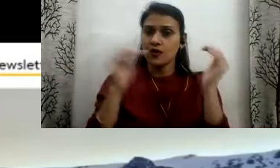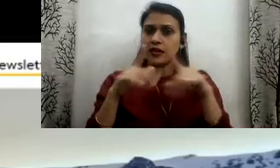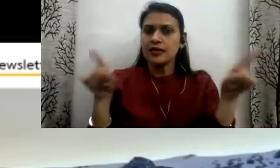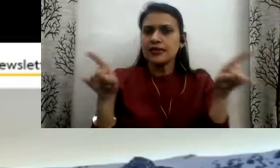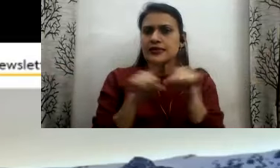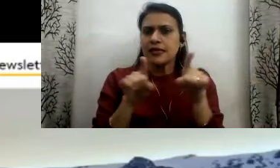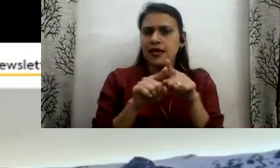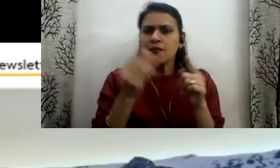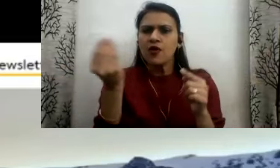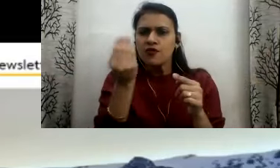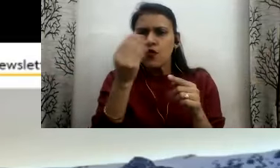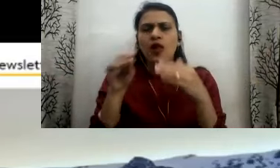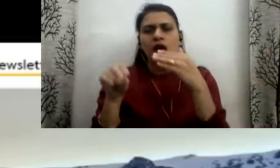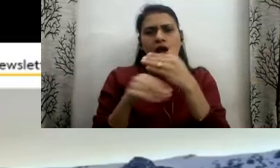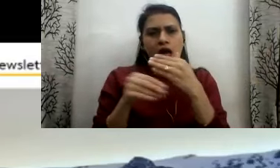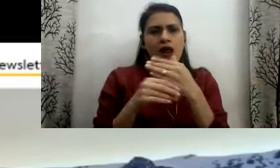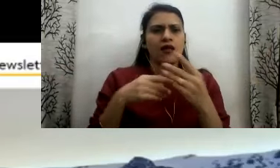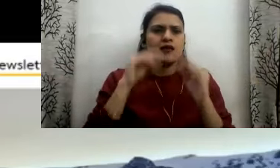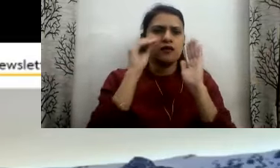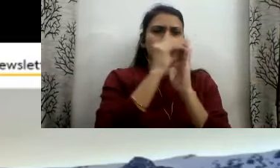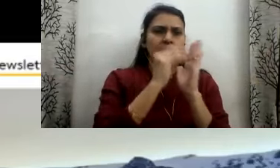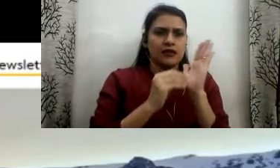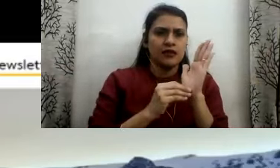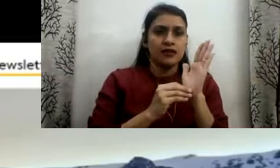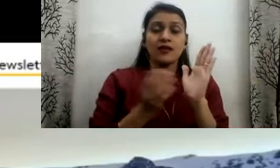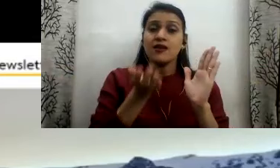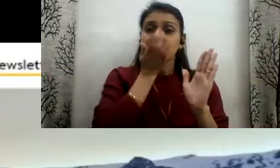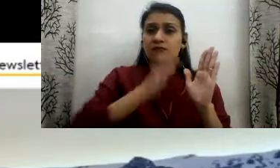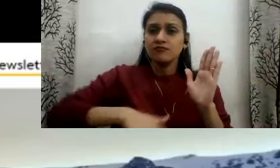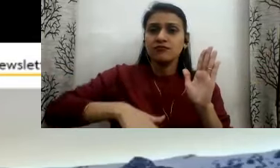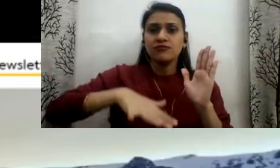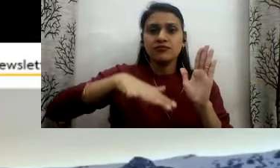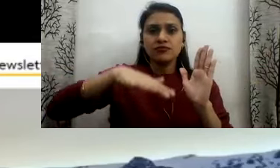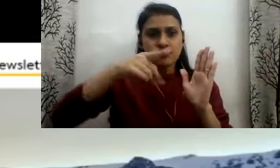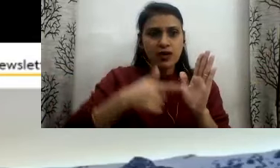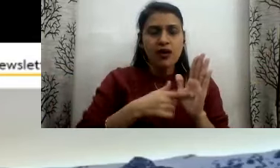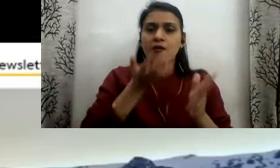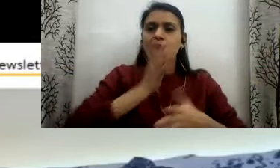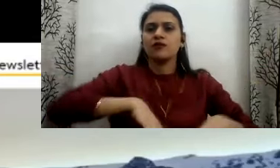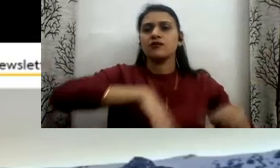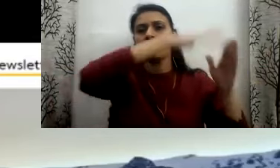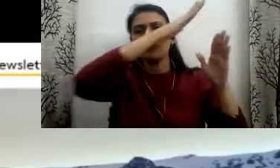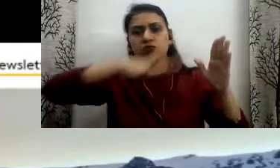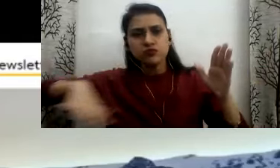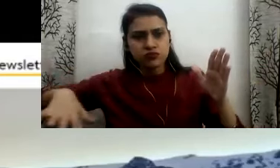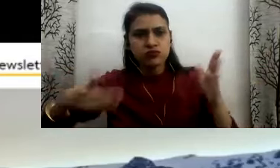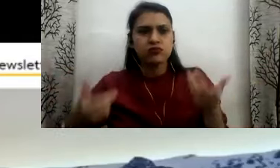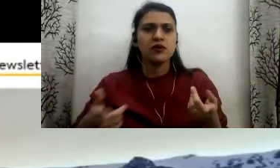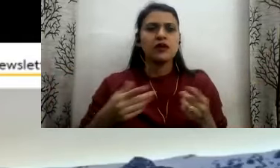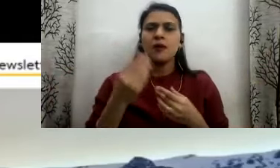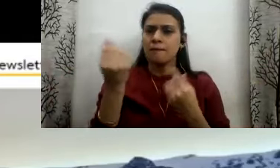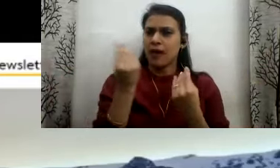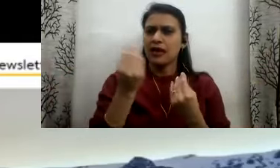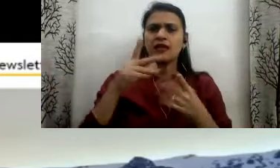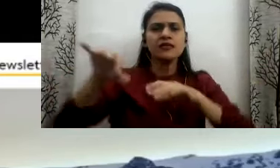just to name a few more: rising sea levels, you mentioned heat waves, cyclones, floods. Recently, in many cities in